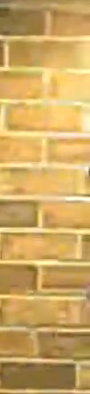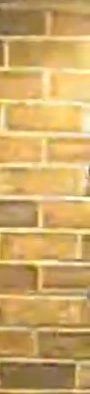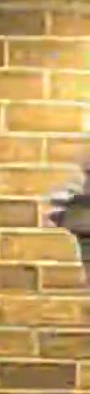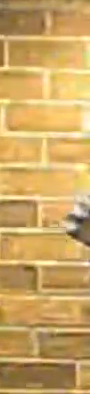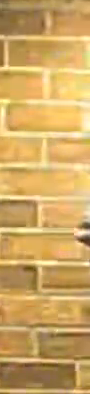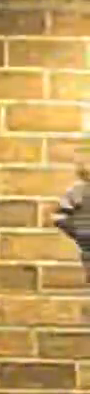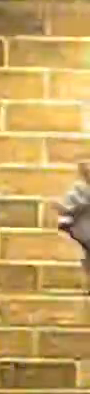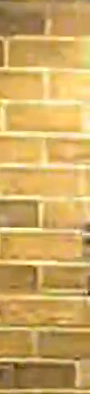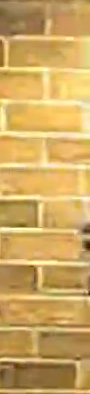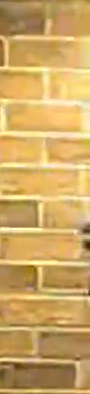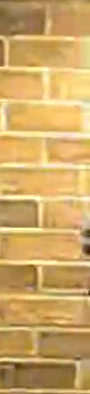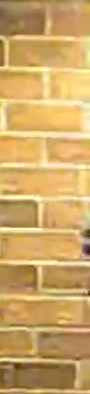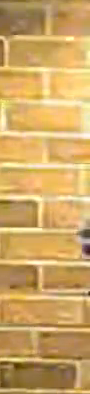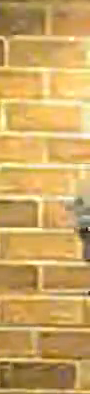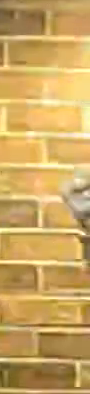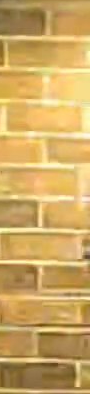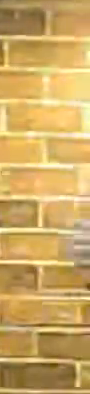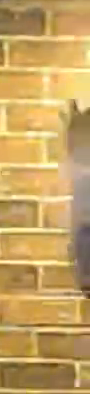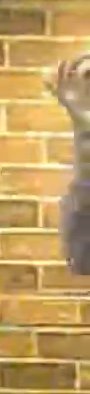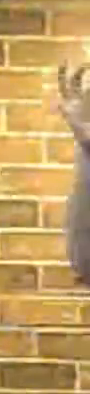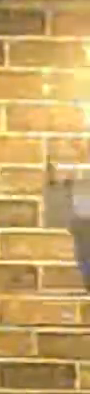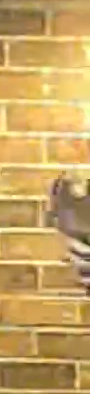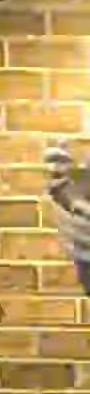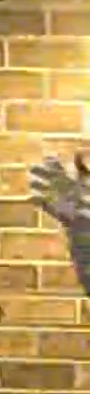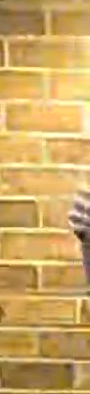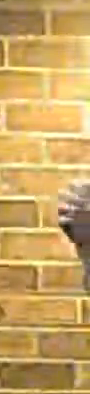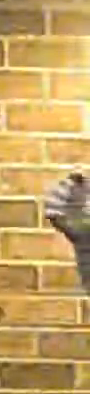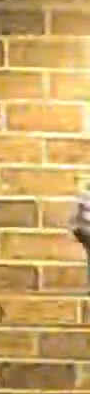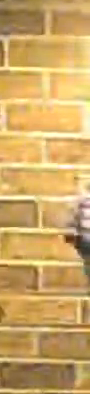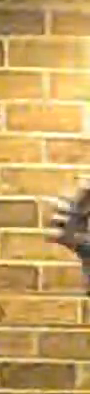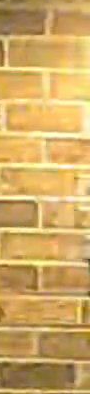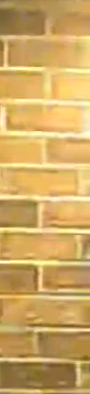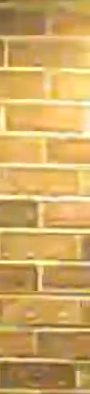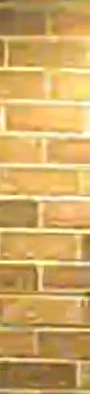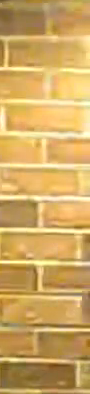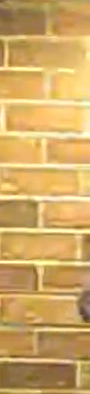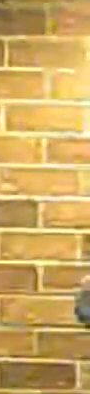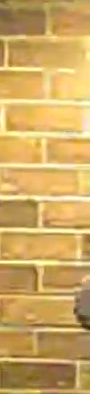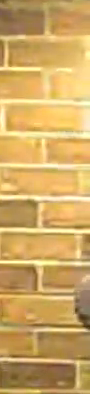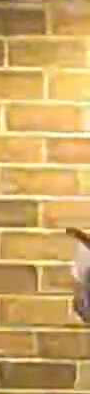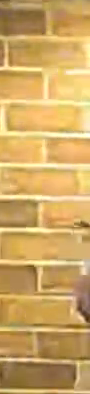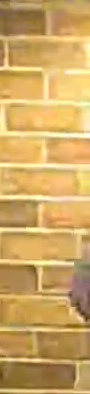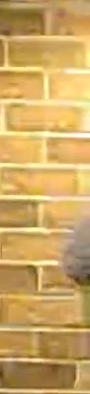make it a formal contract. Now, in relation to... Just stop you there.